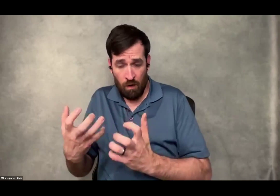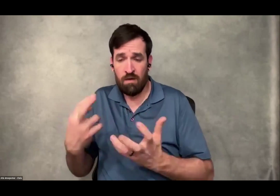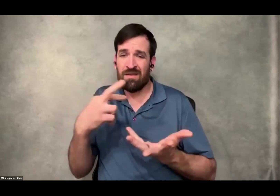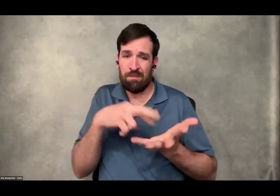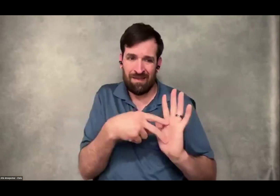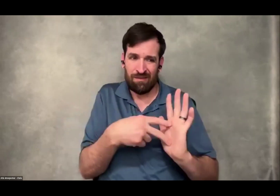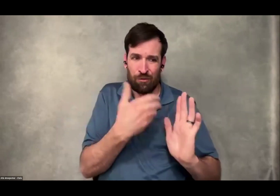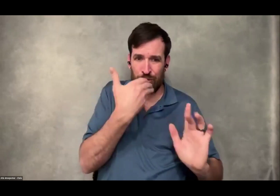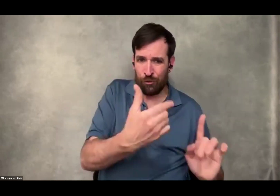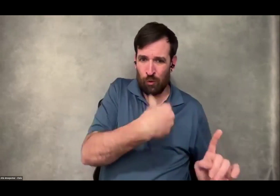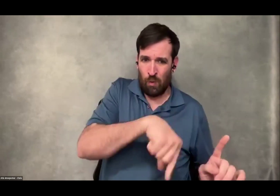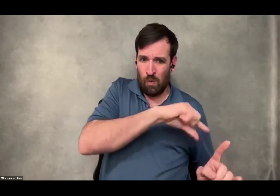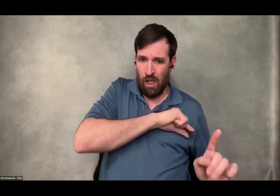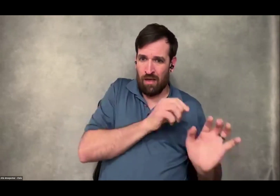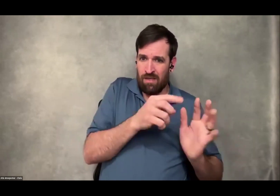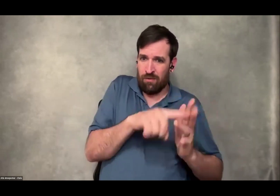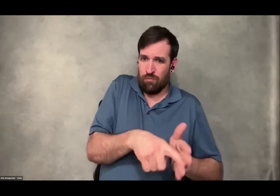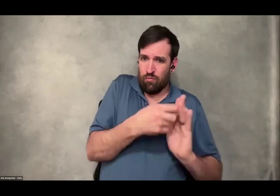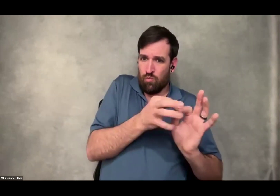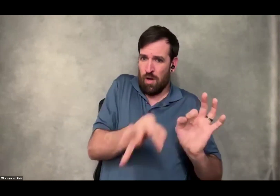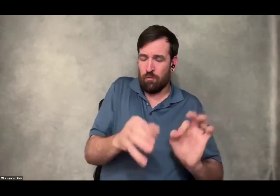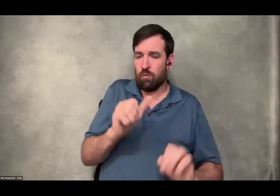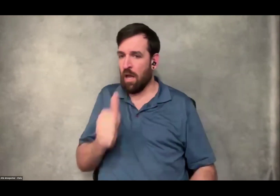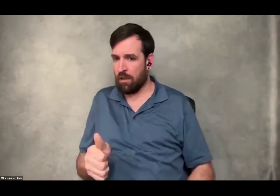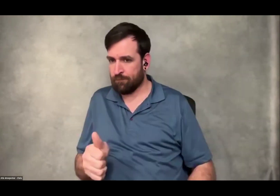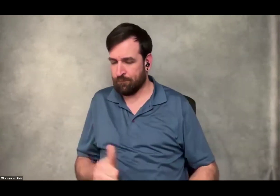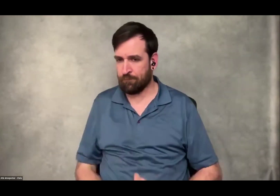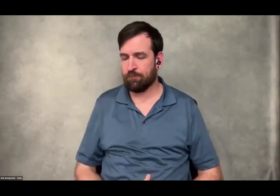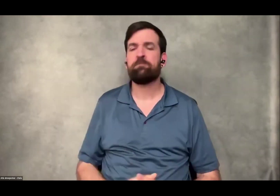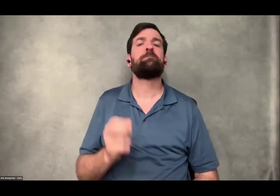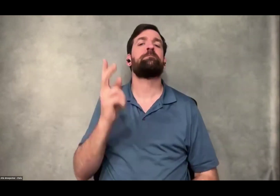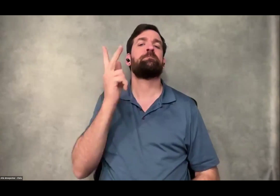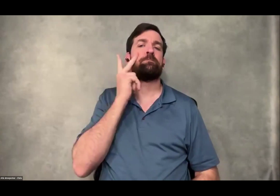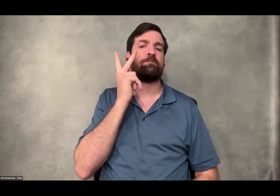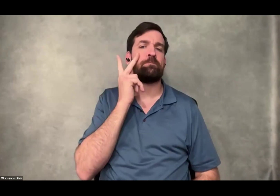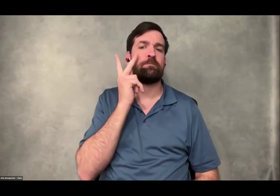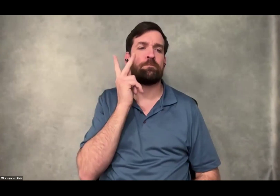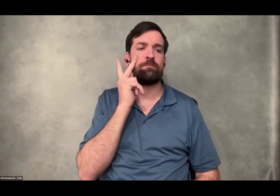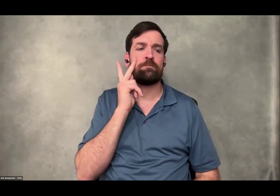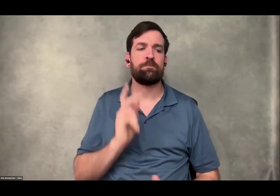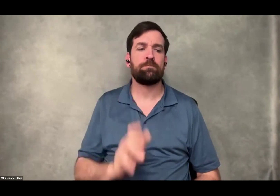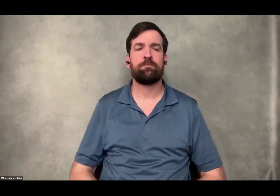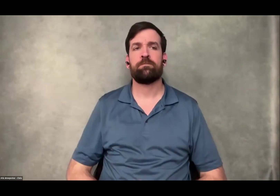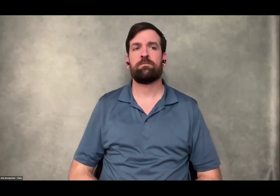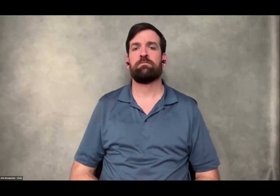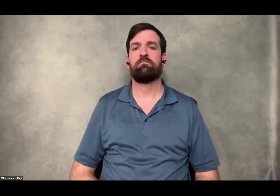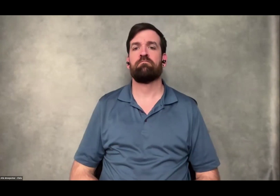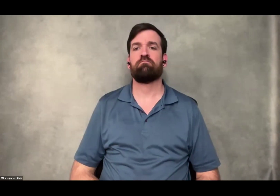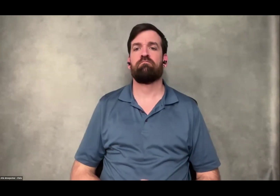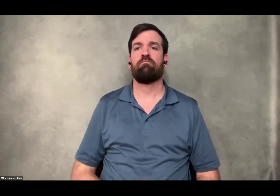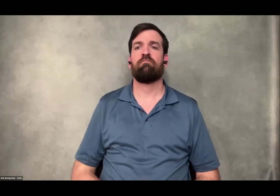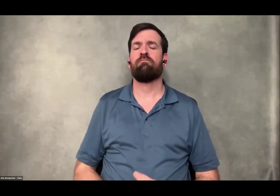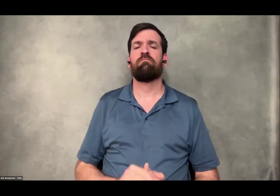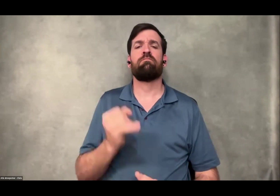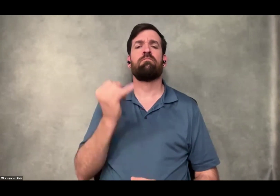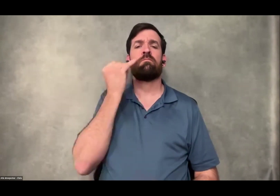with quality or not. So let's see here. If if we